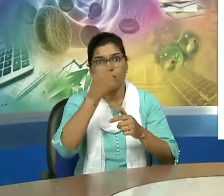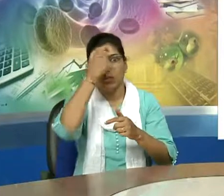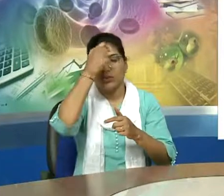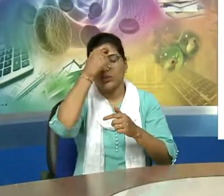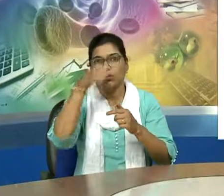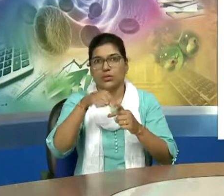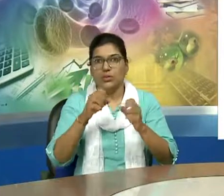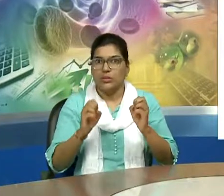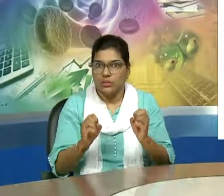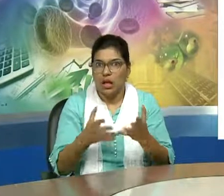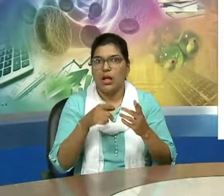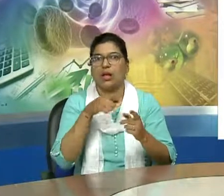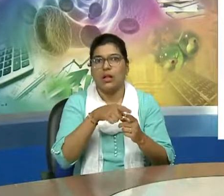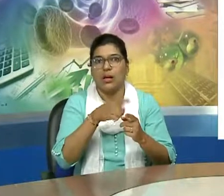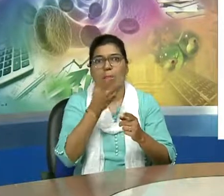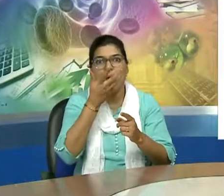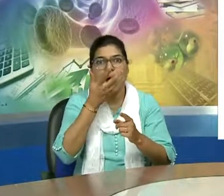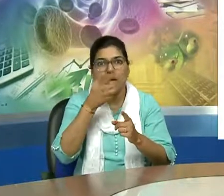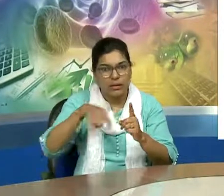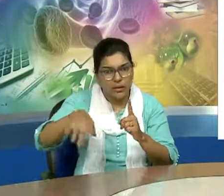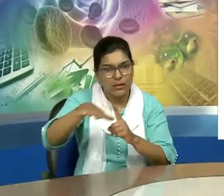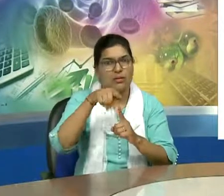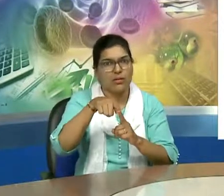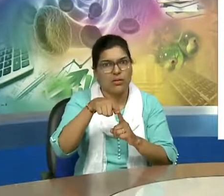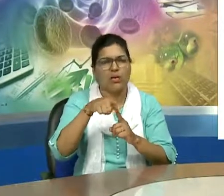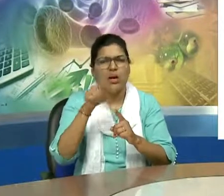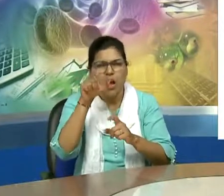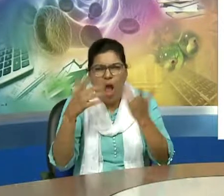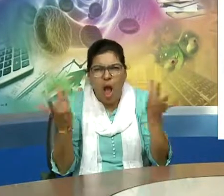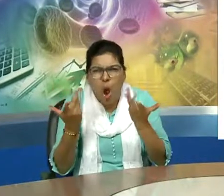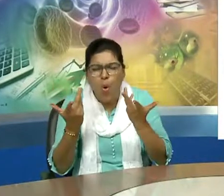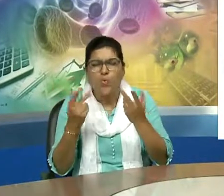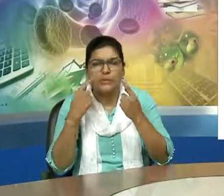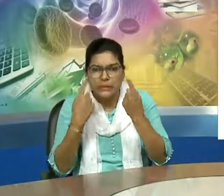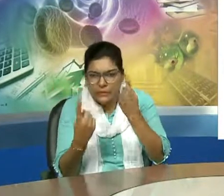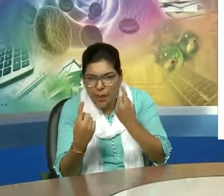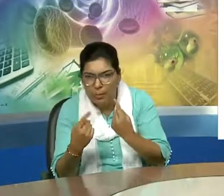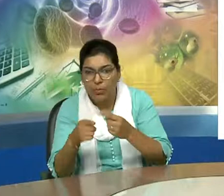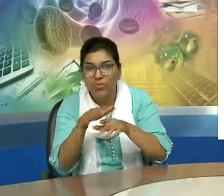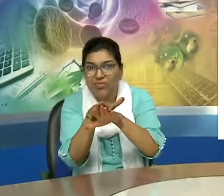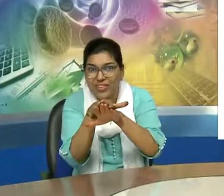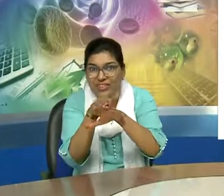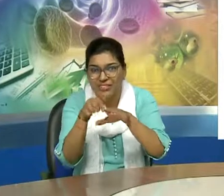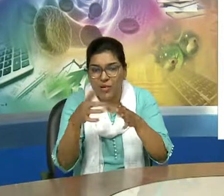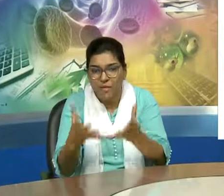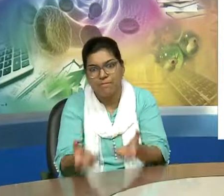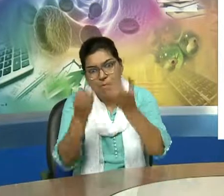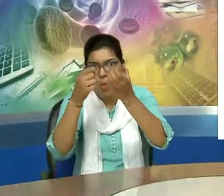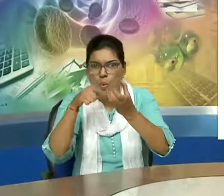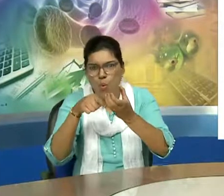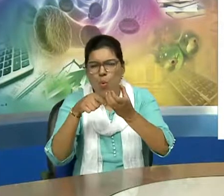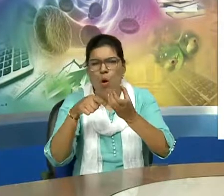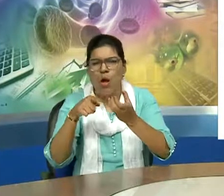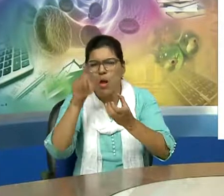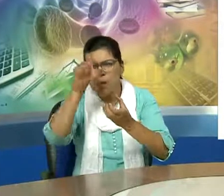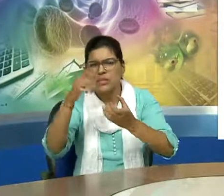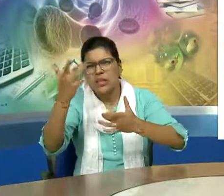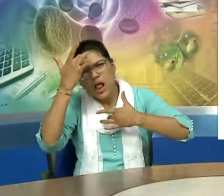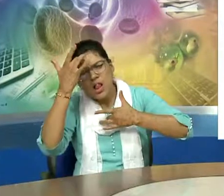So the high concentration of mercury in water and in the tissue of